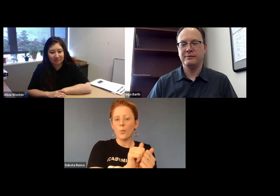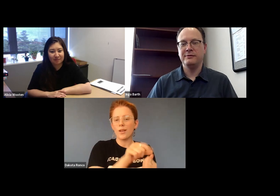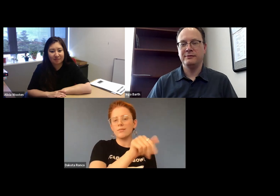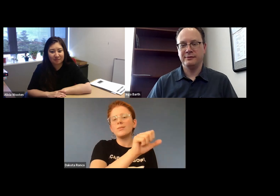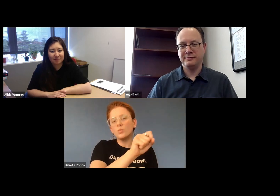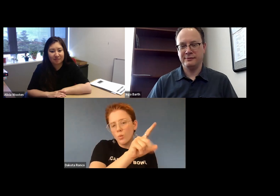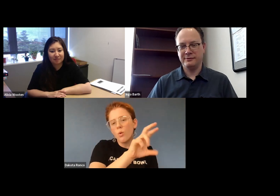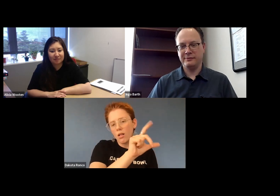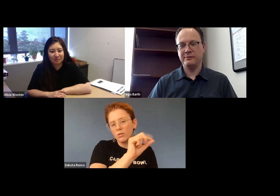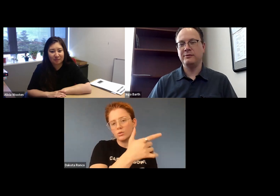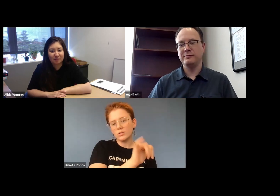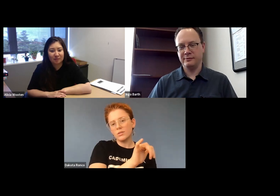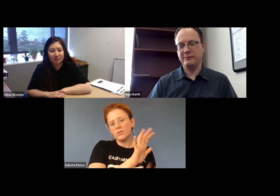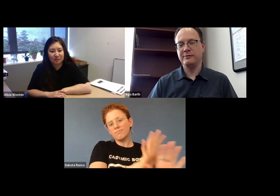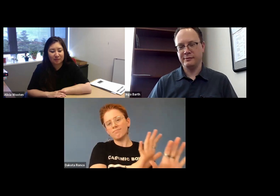Hmm.